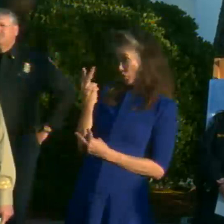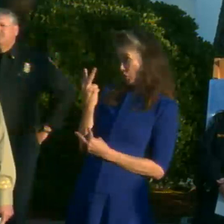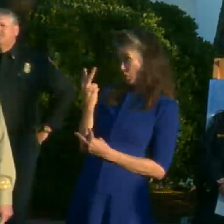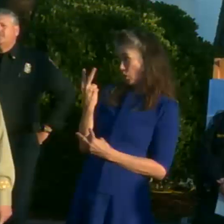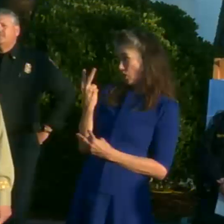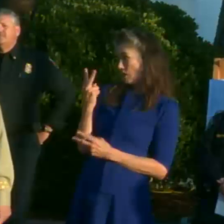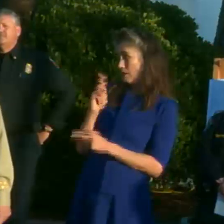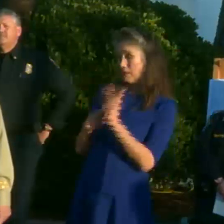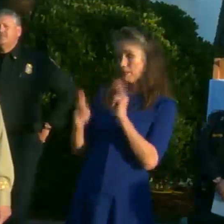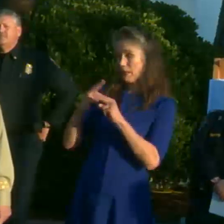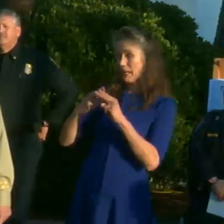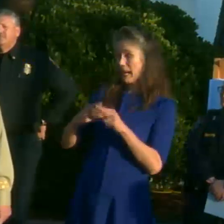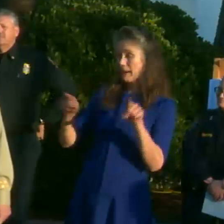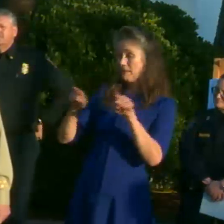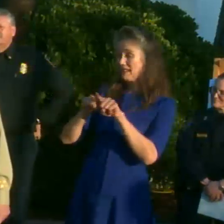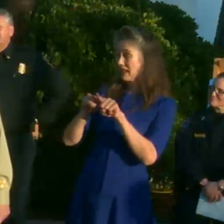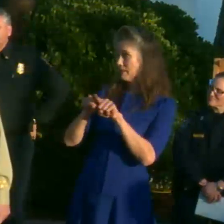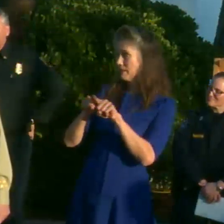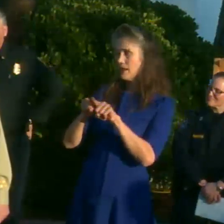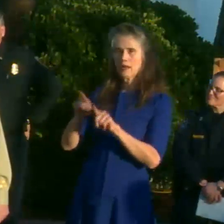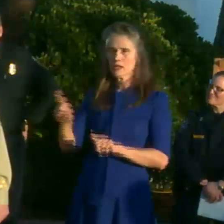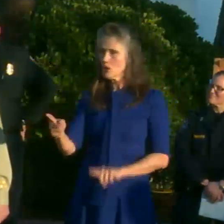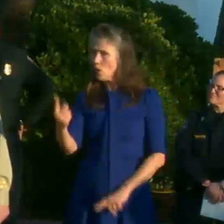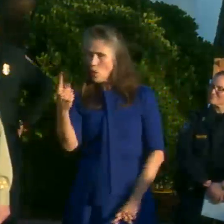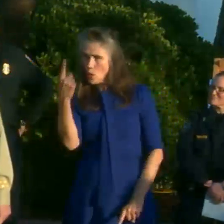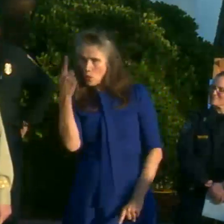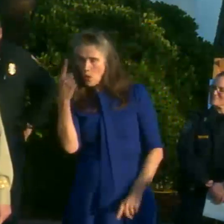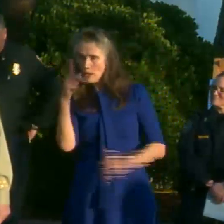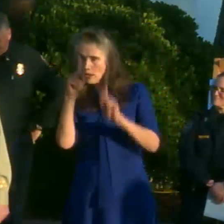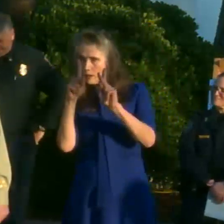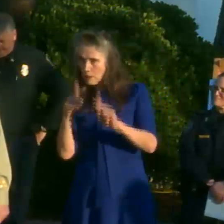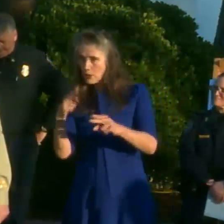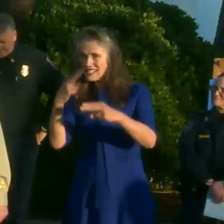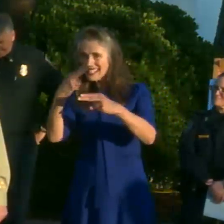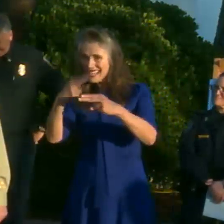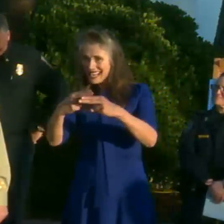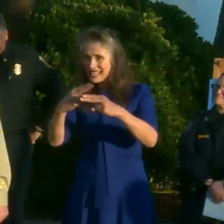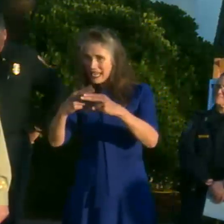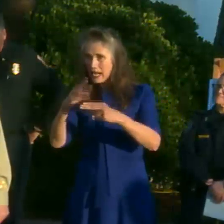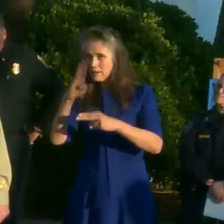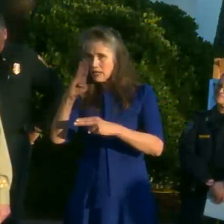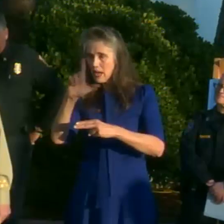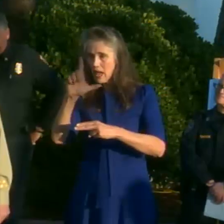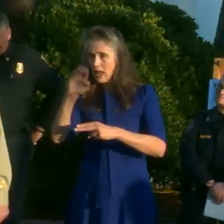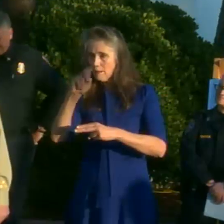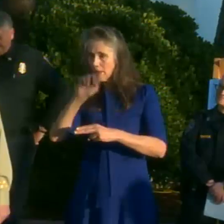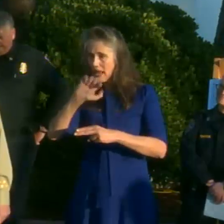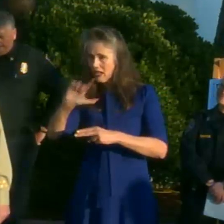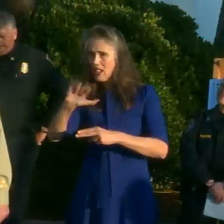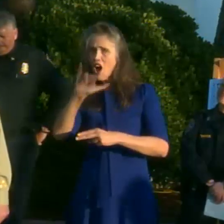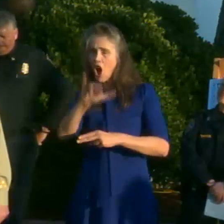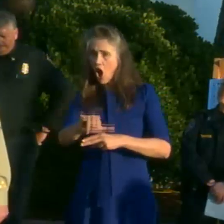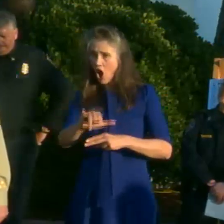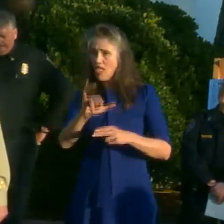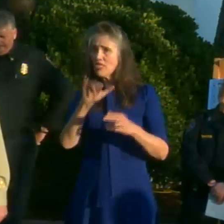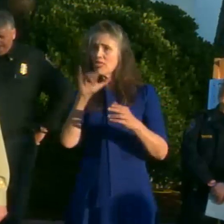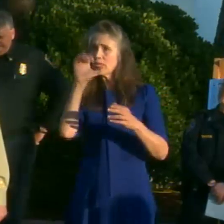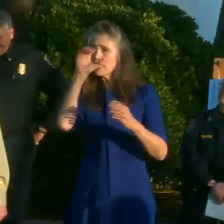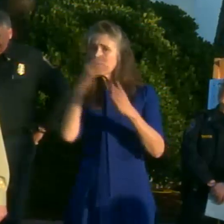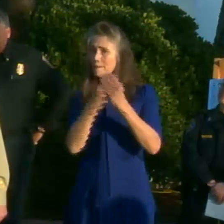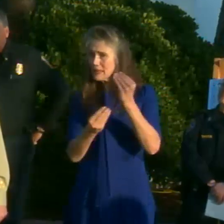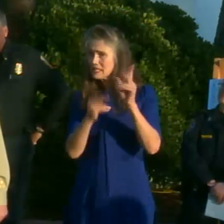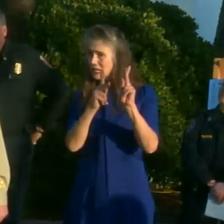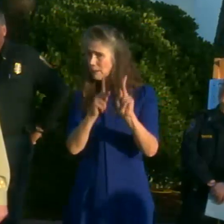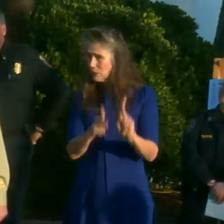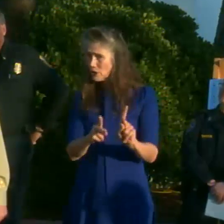No, Mr. Bleckel, the one and only Mr. Bleckel that we're aware of, was on the missing persons list, and he was found and confirmed to be